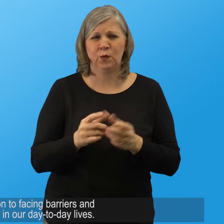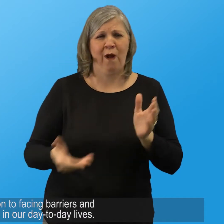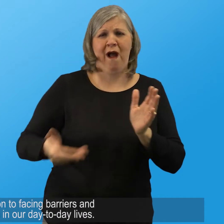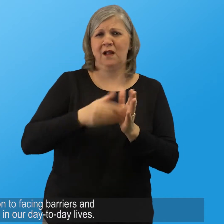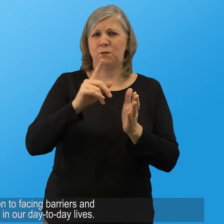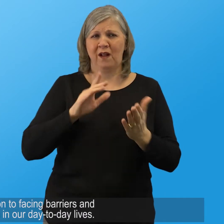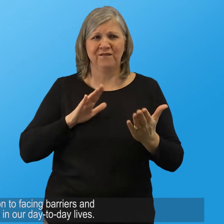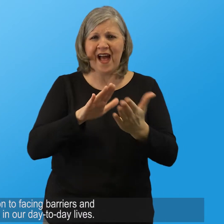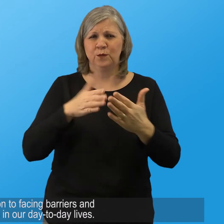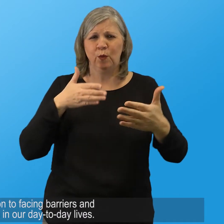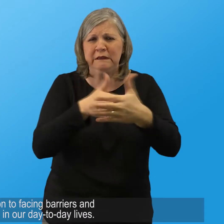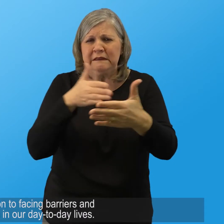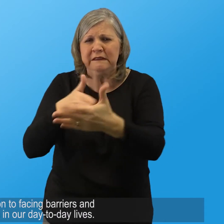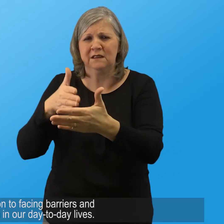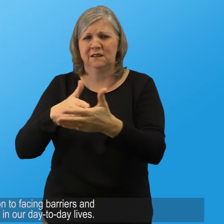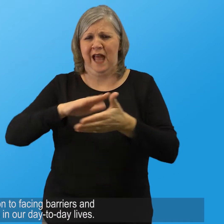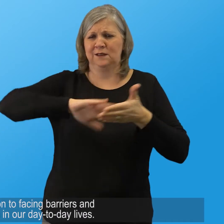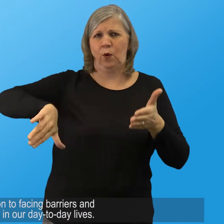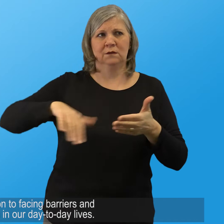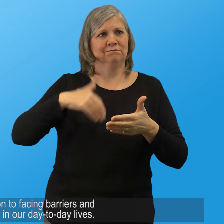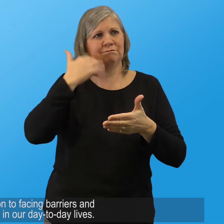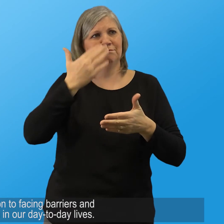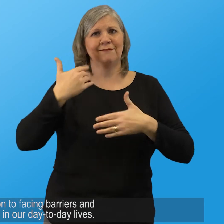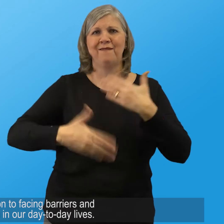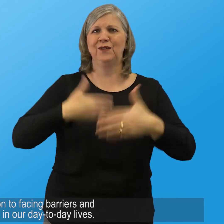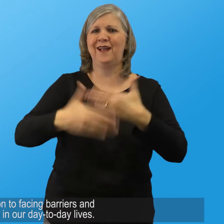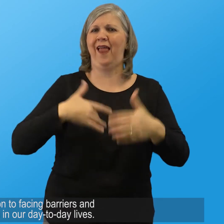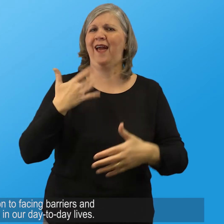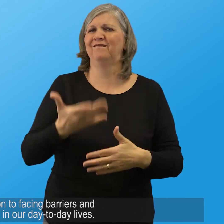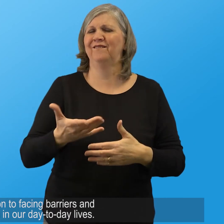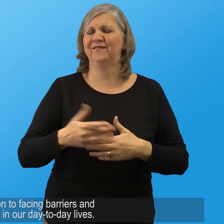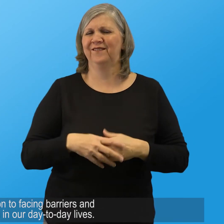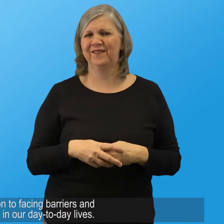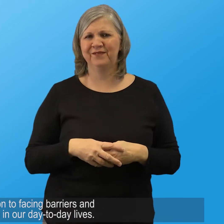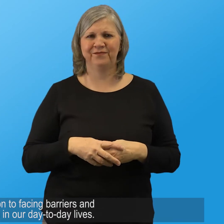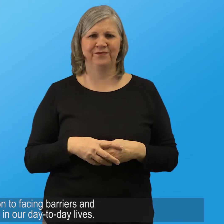In addition to facing barriers and exclusion in our day-to-day lives.